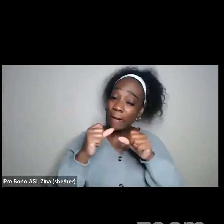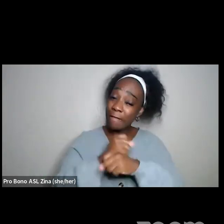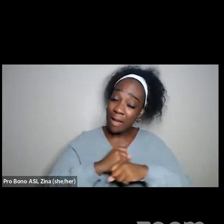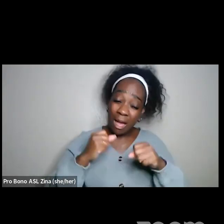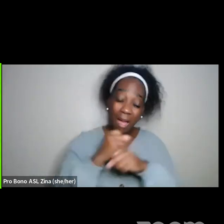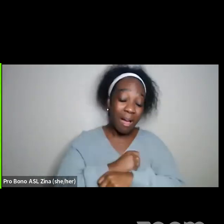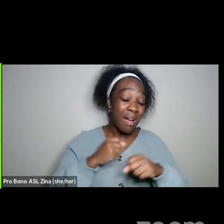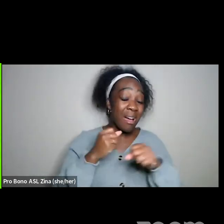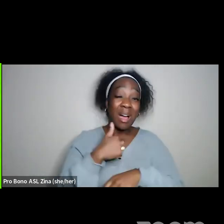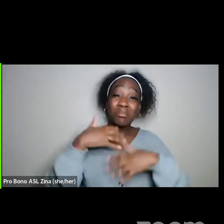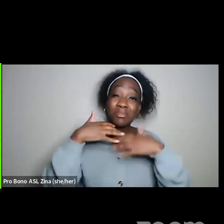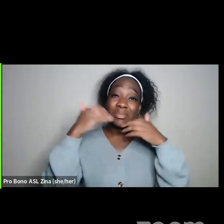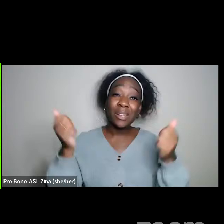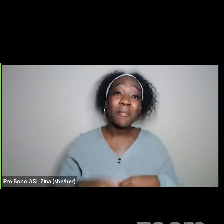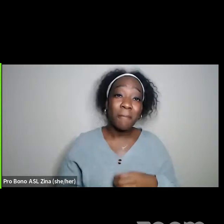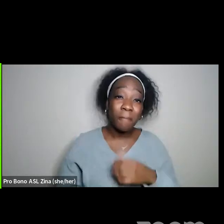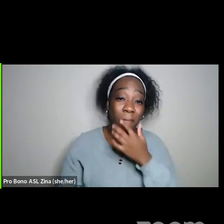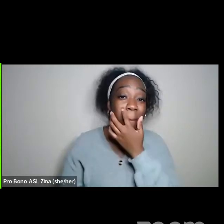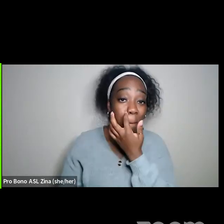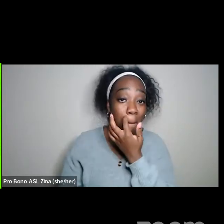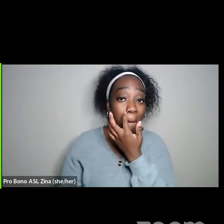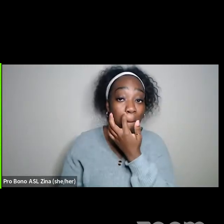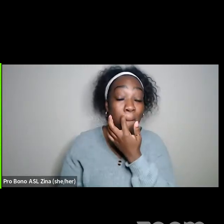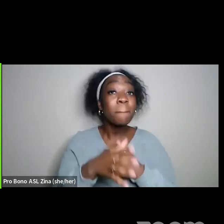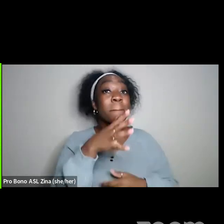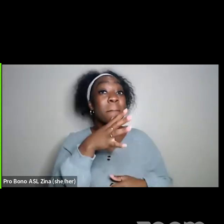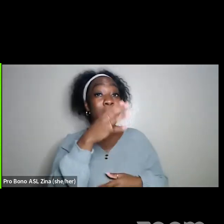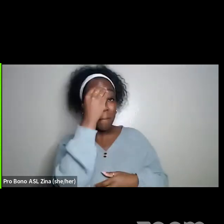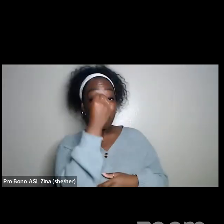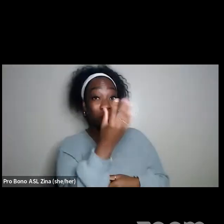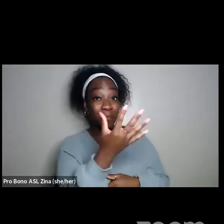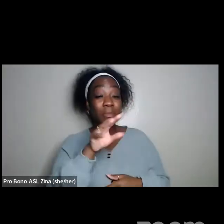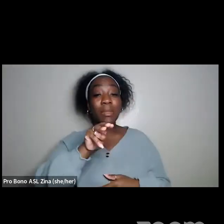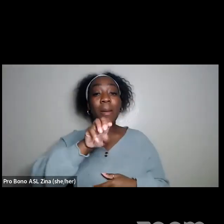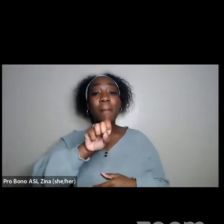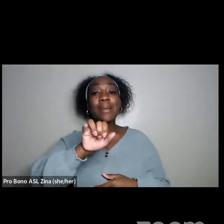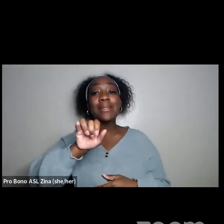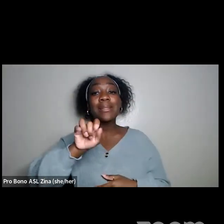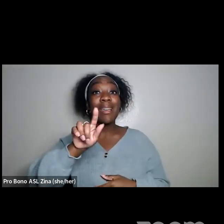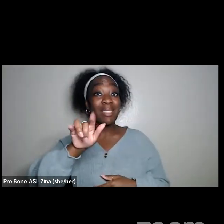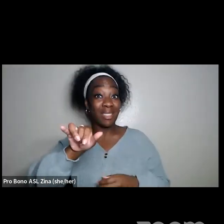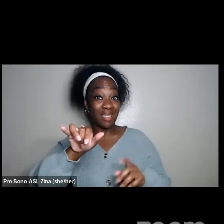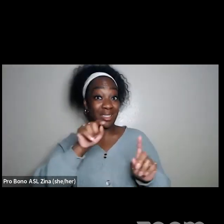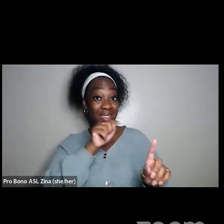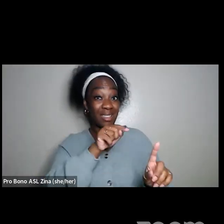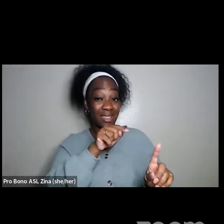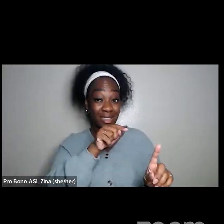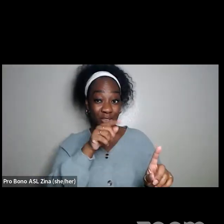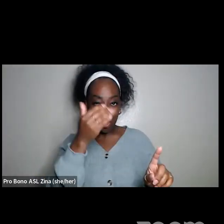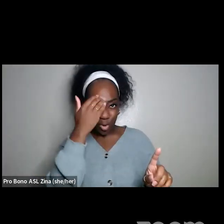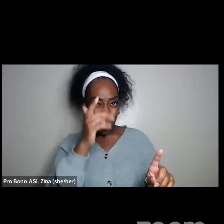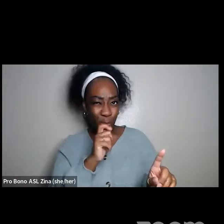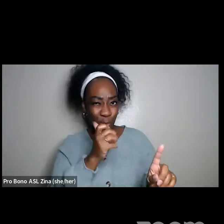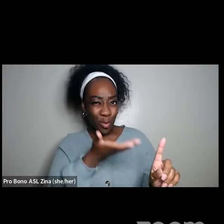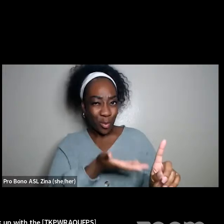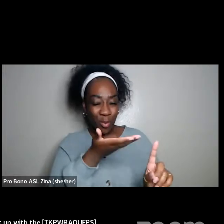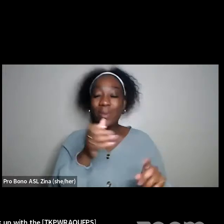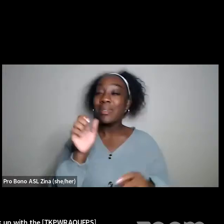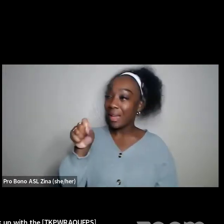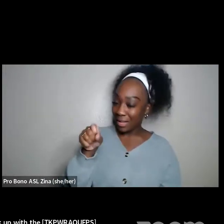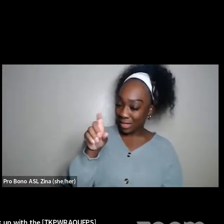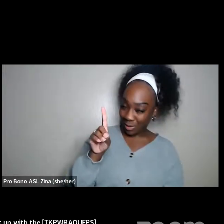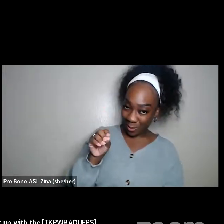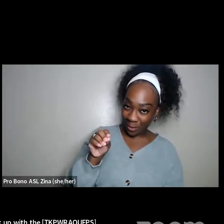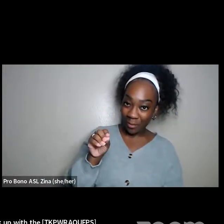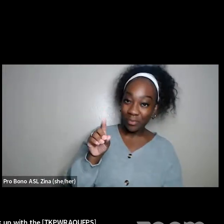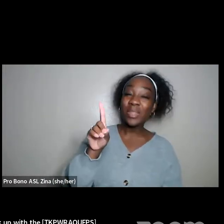Shay. Mommy, just so you know, Miss Italy, there was a whole group of people. Do you know who she is? Yes, I do. I do,